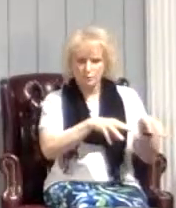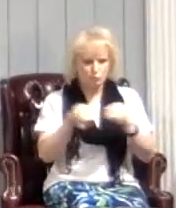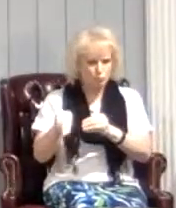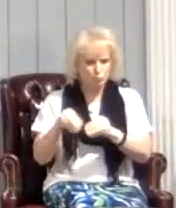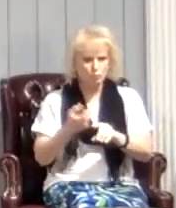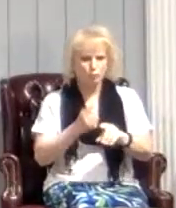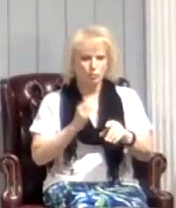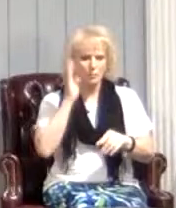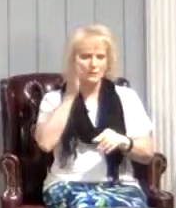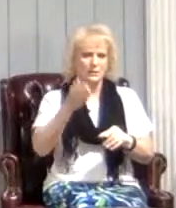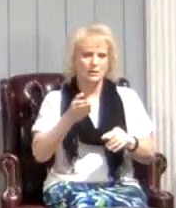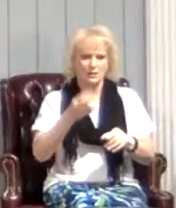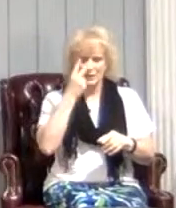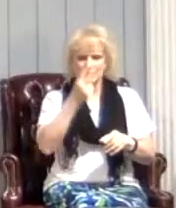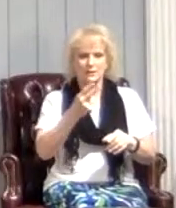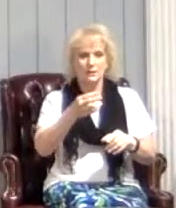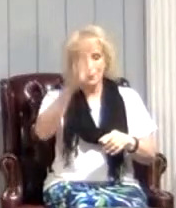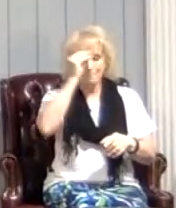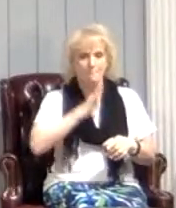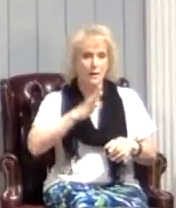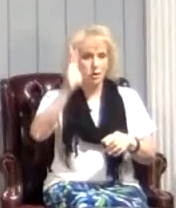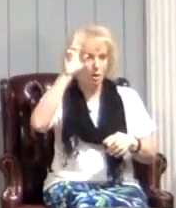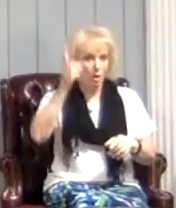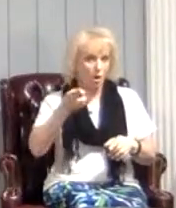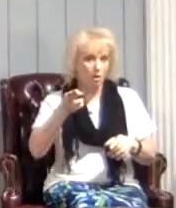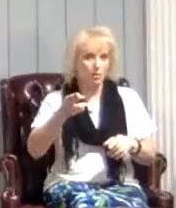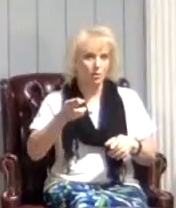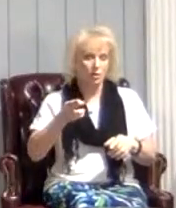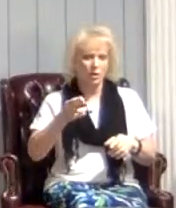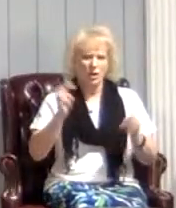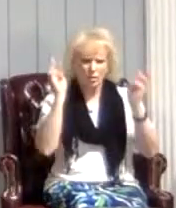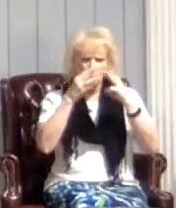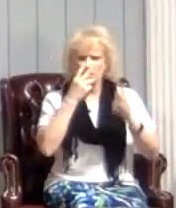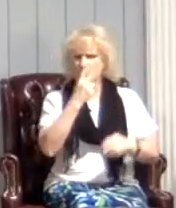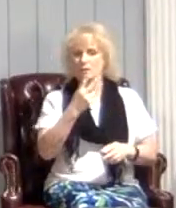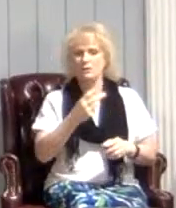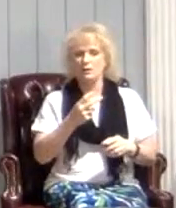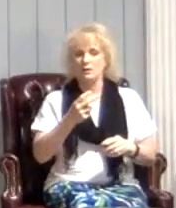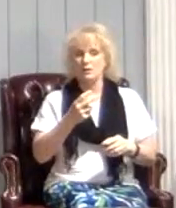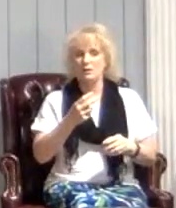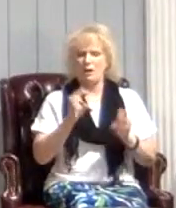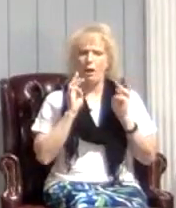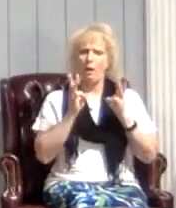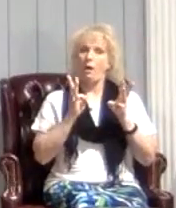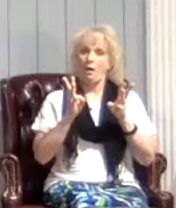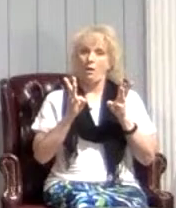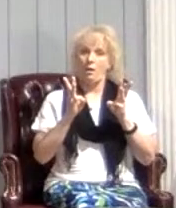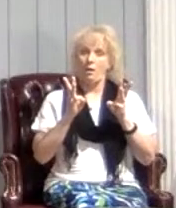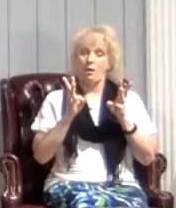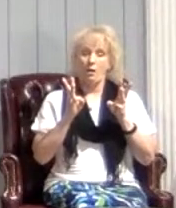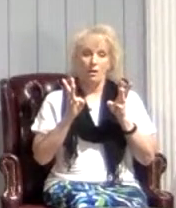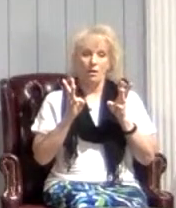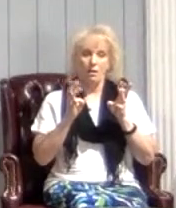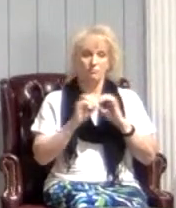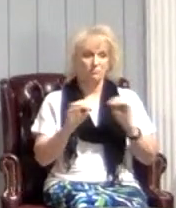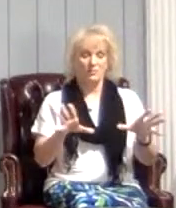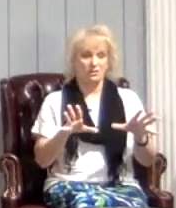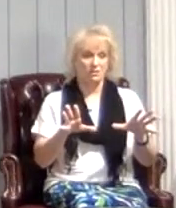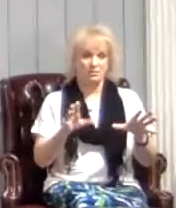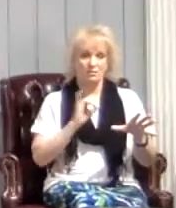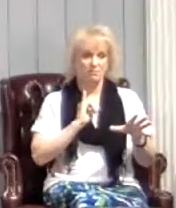sees that he is a man of honor, and all of a sudden the wicked see that and say, wow, there's nothing I can do